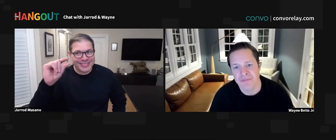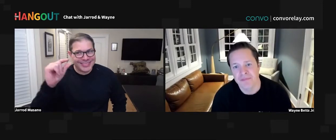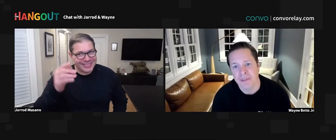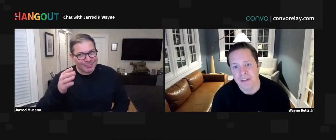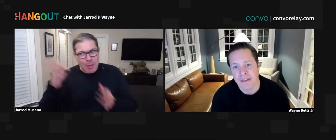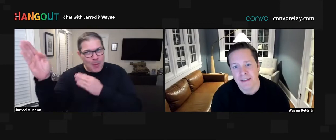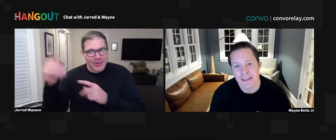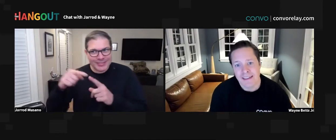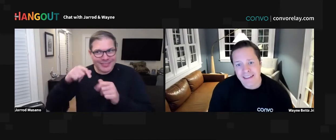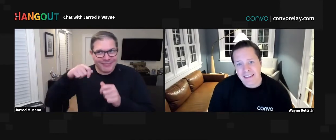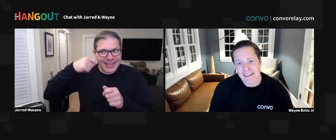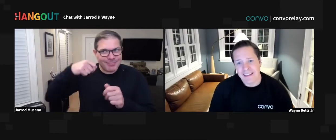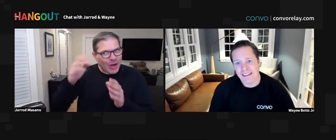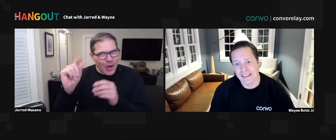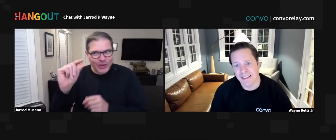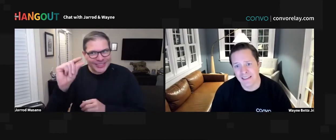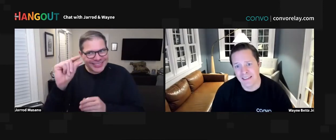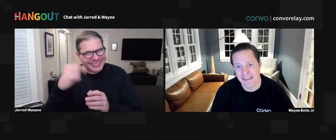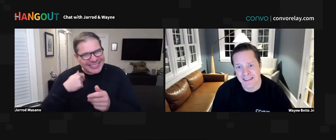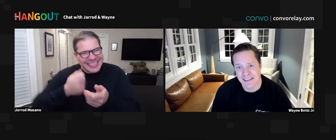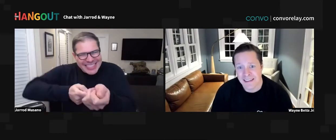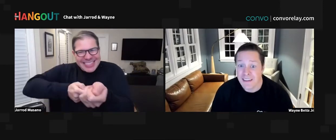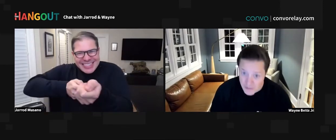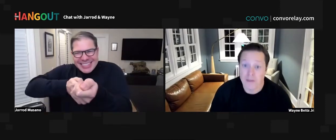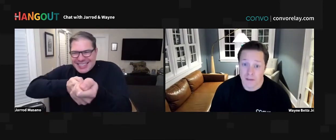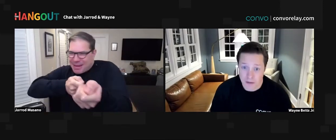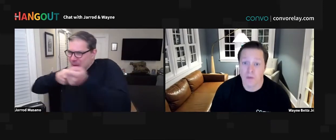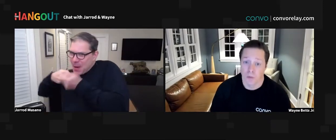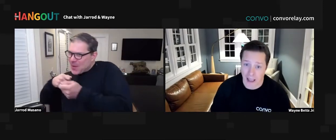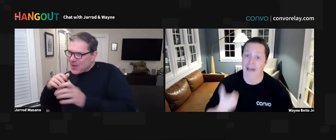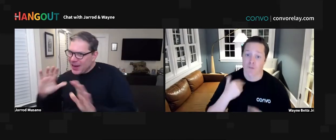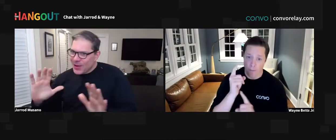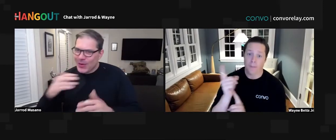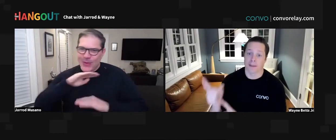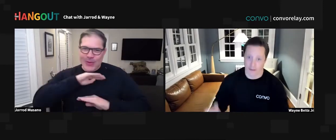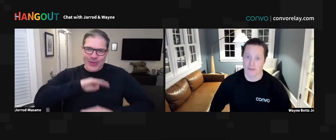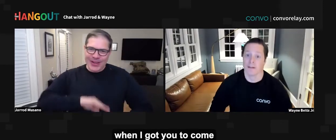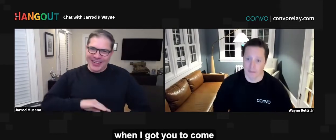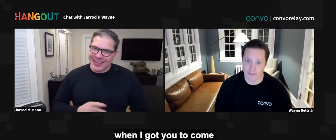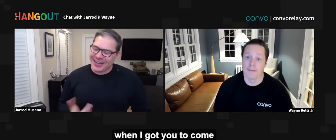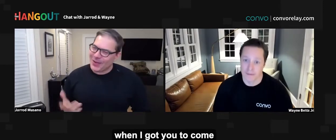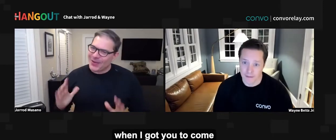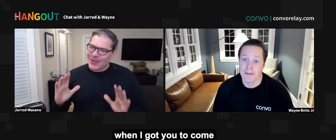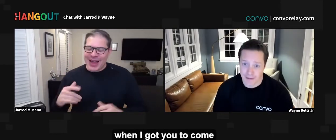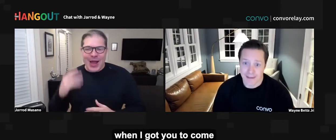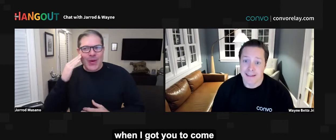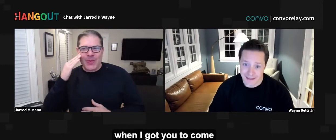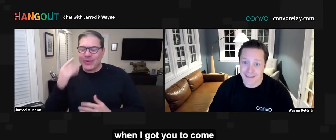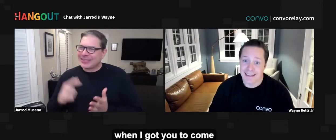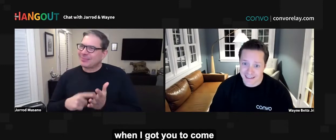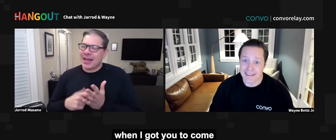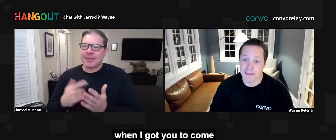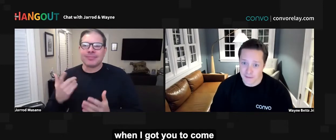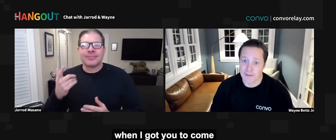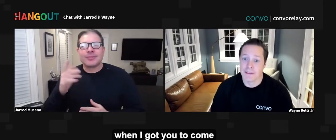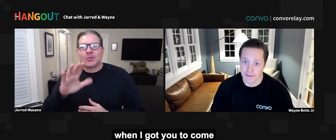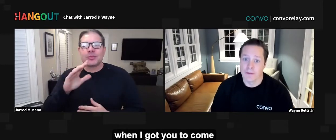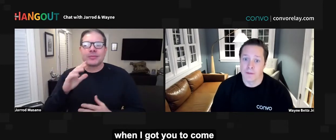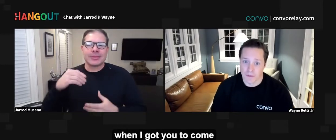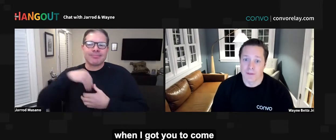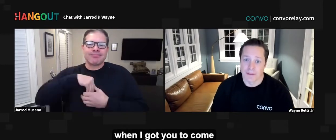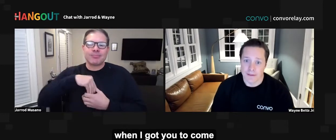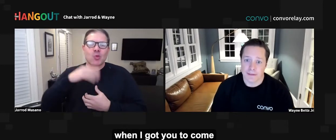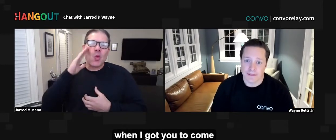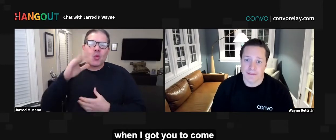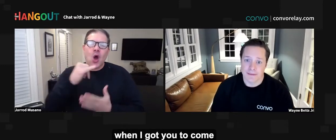part of my life. Yeah, it was close. It was close. You got close. You almost went off into film when I got you to come on